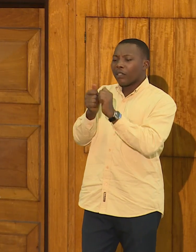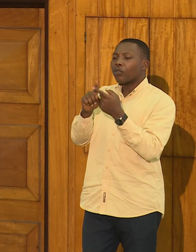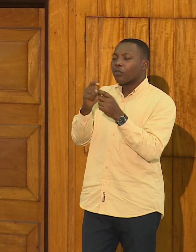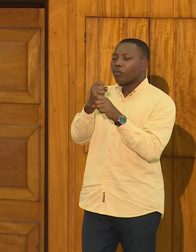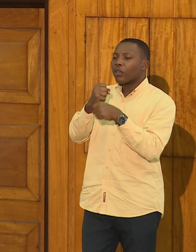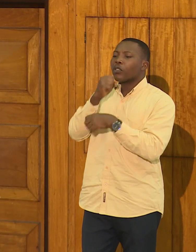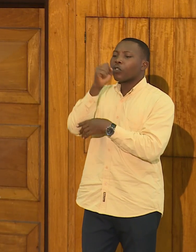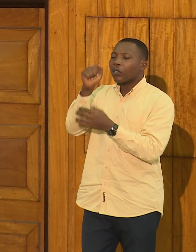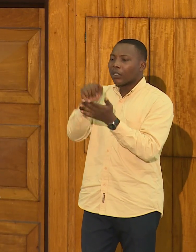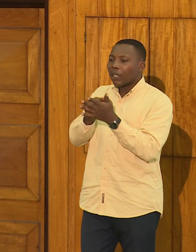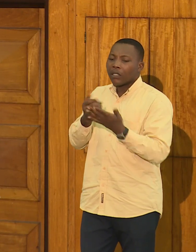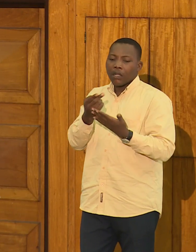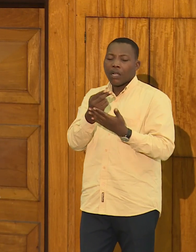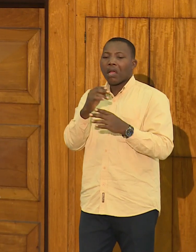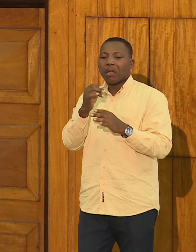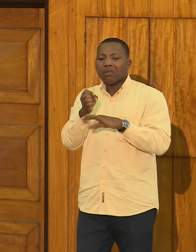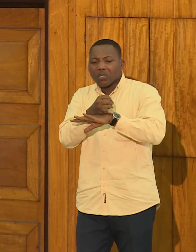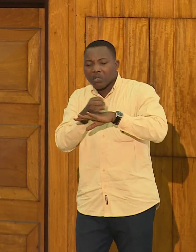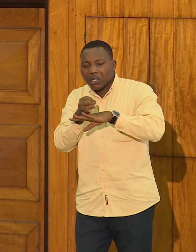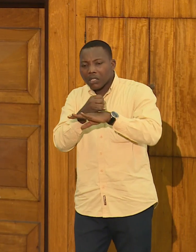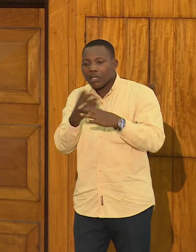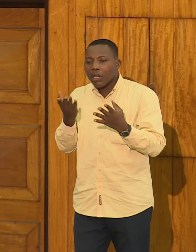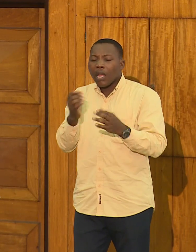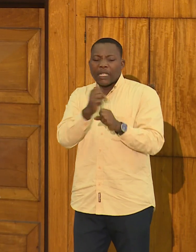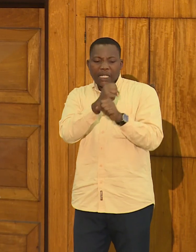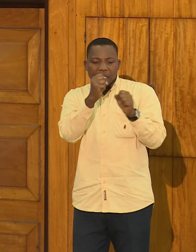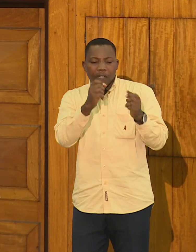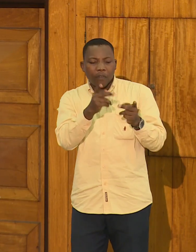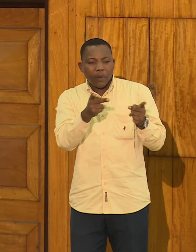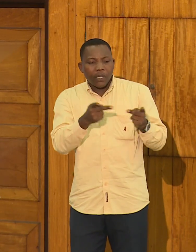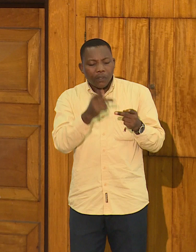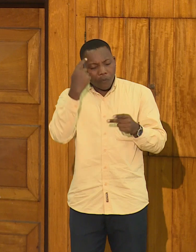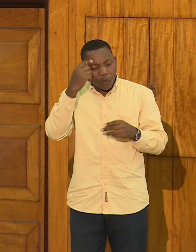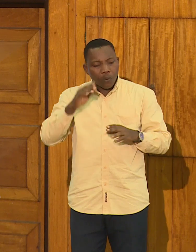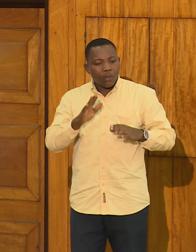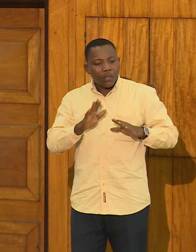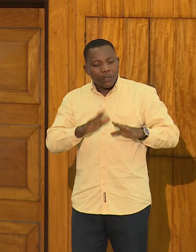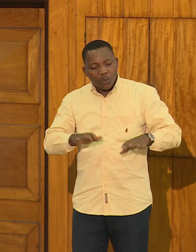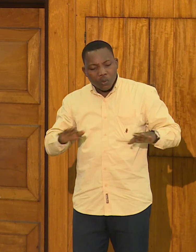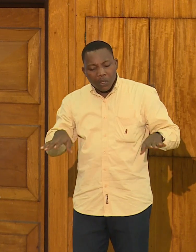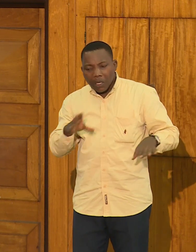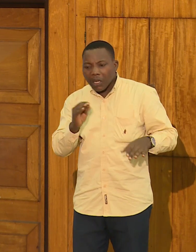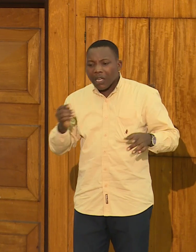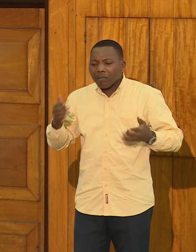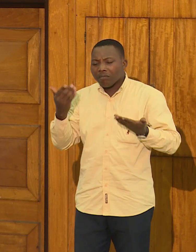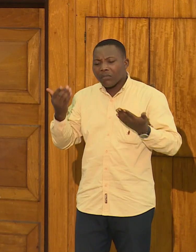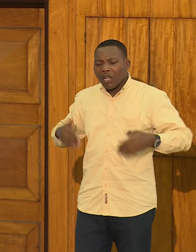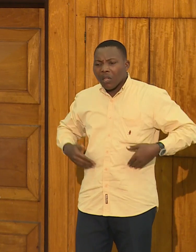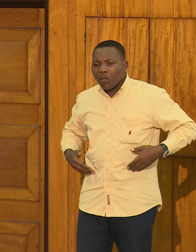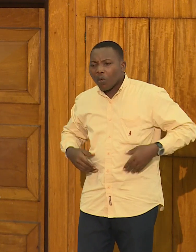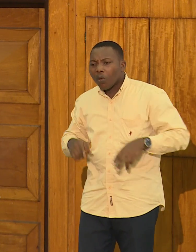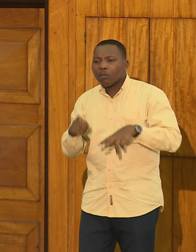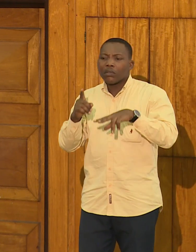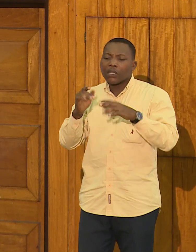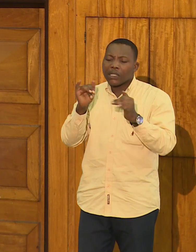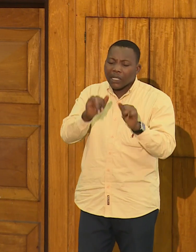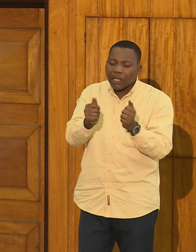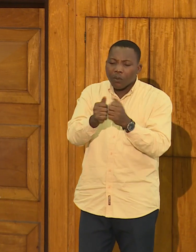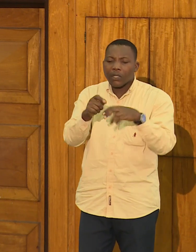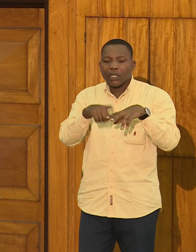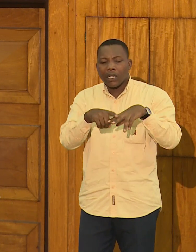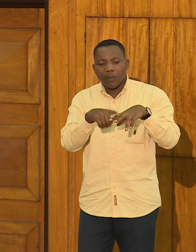their institutions were a safe haven for the children and adolescents living with HIV, as well as ensuring that